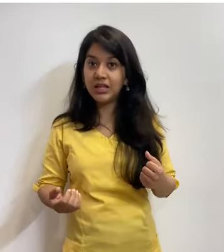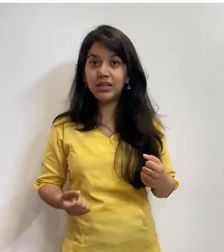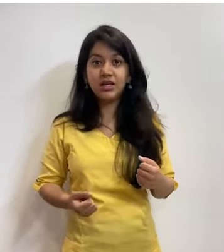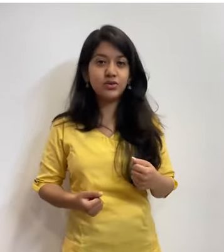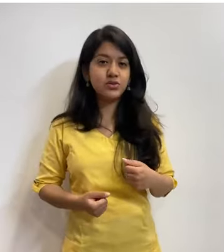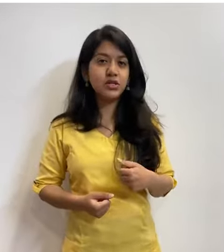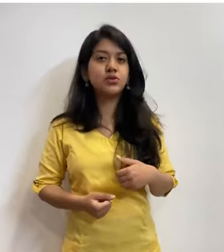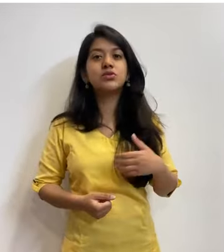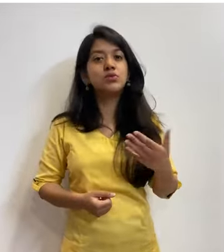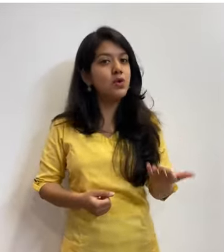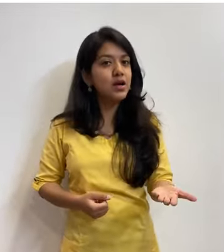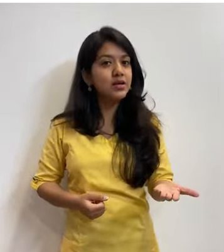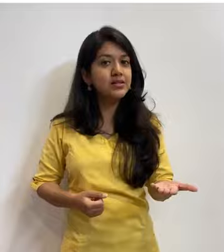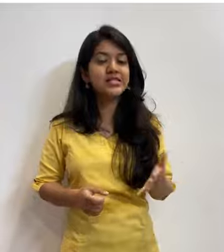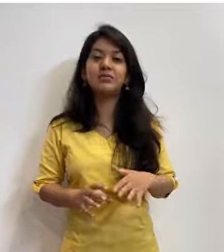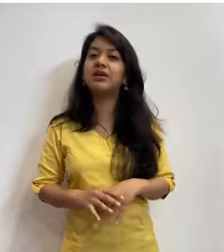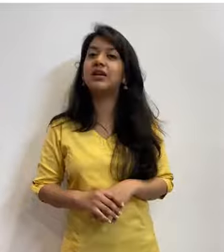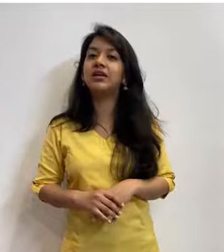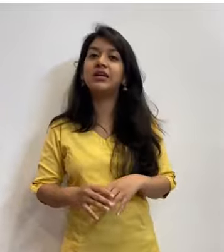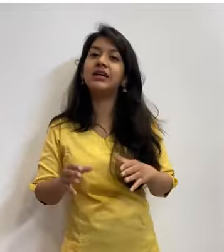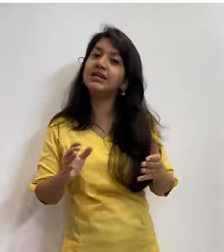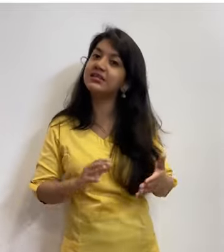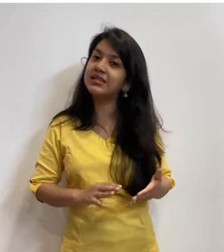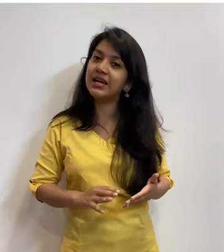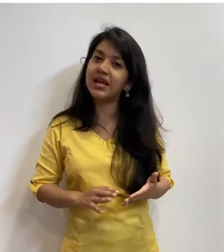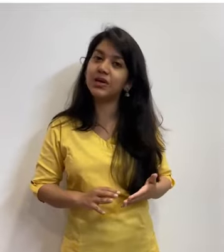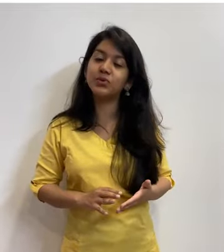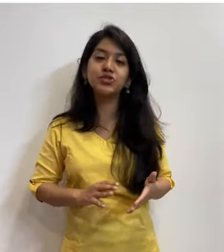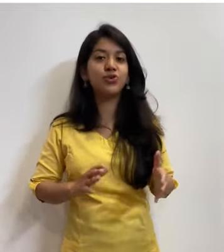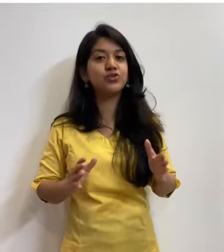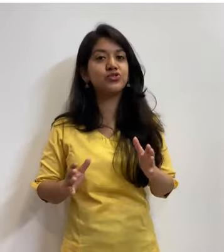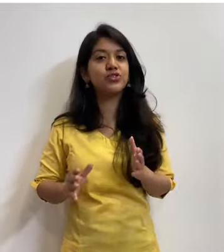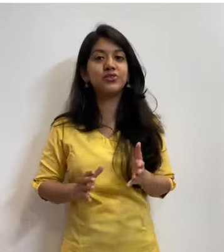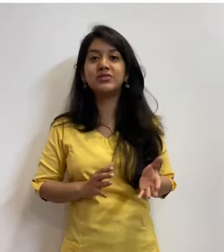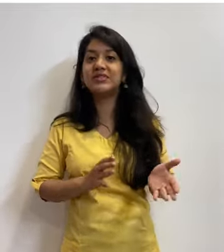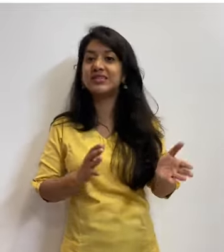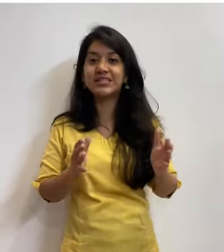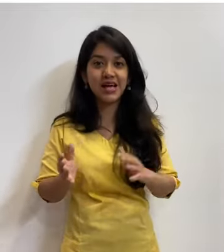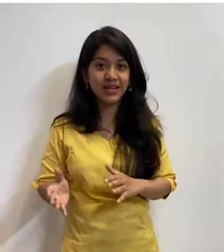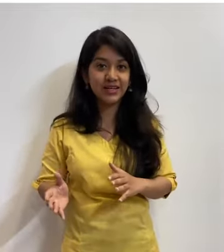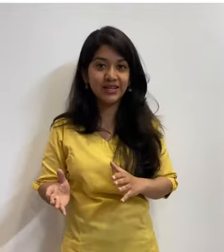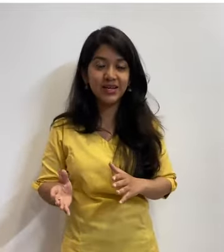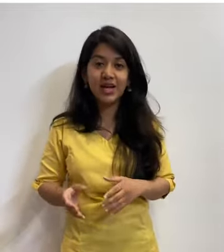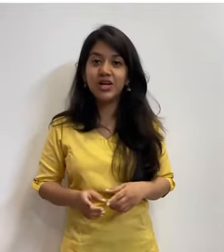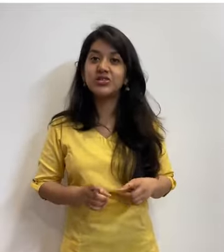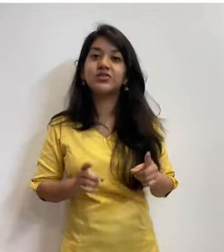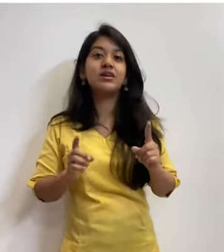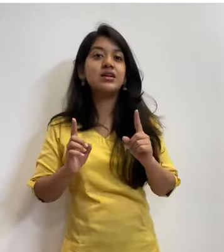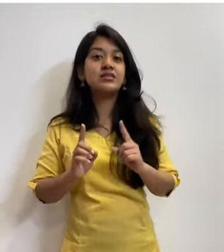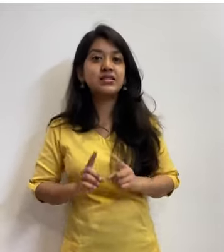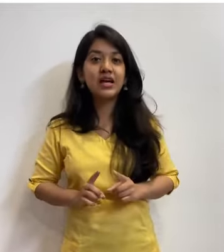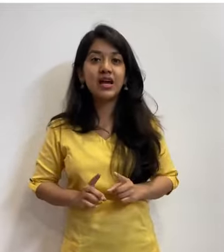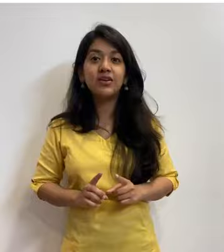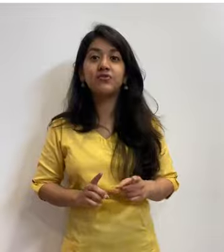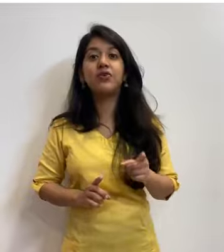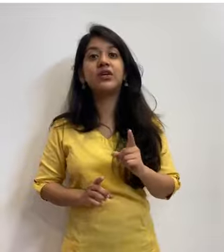Hindi constitutes word, similarly, Indian Sign Language constitutes sign. So there is a sign for